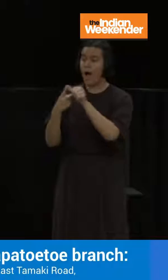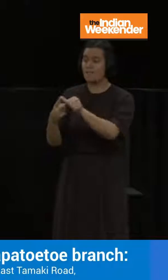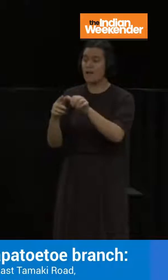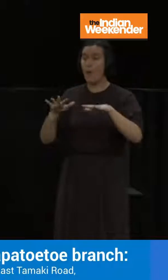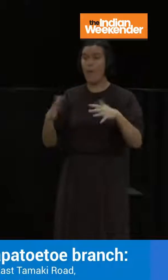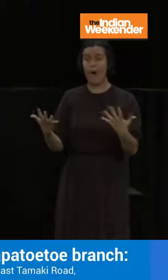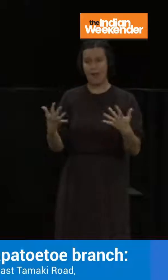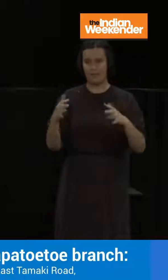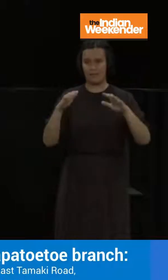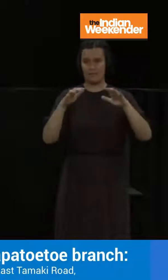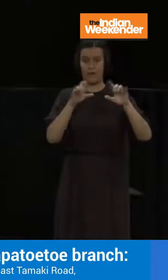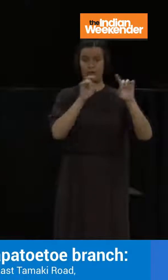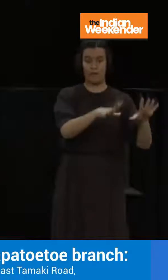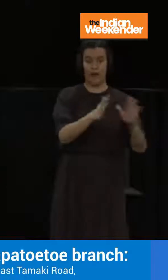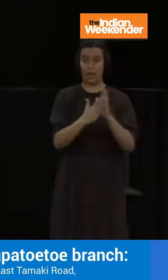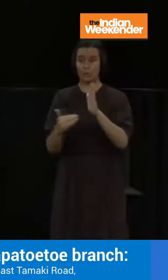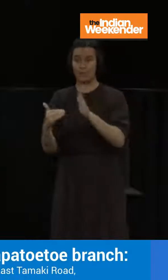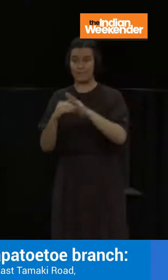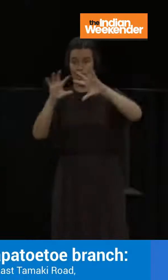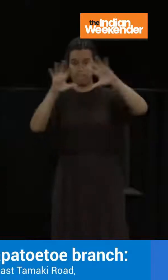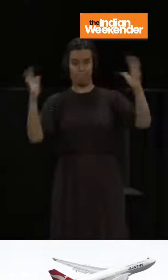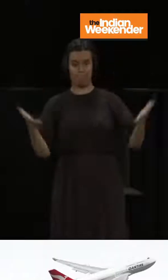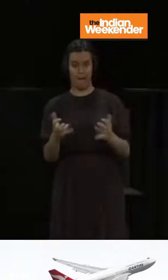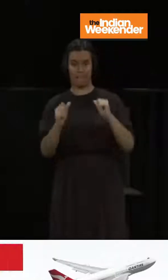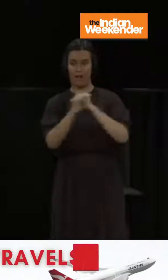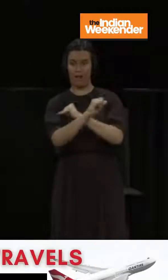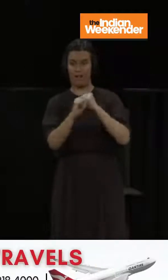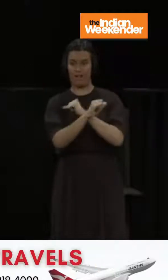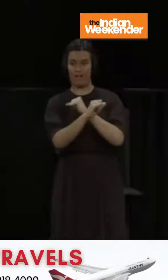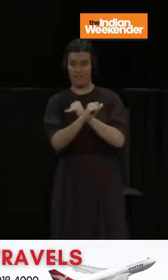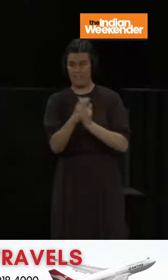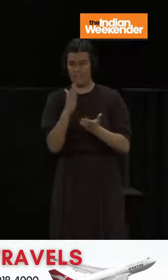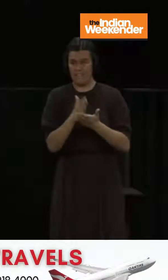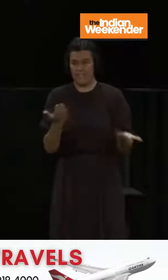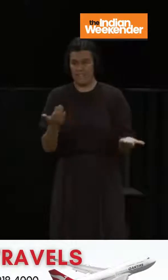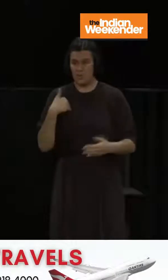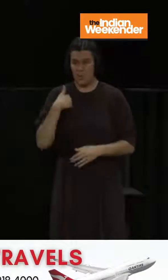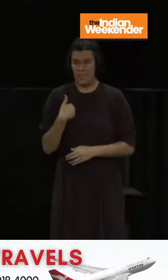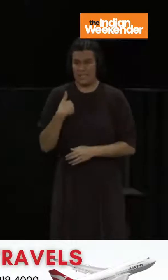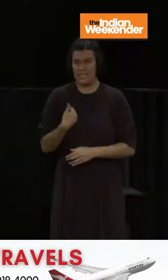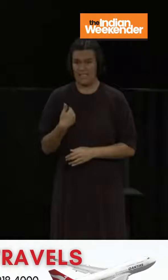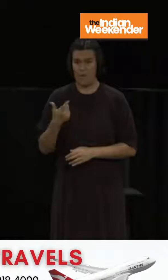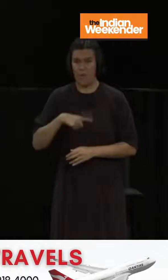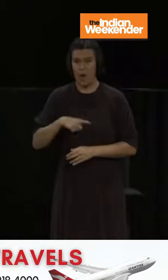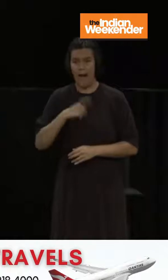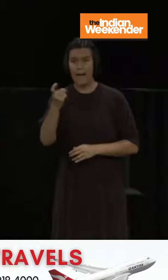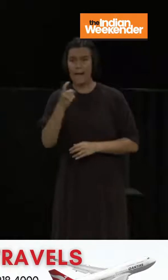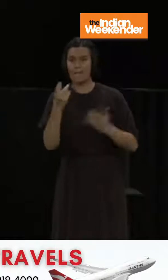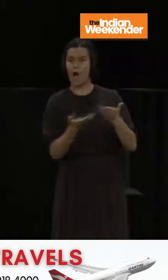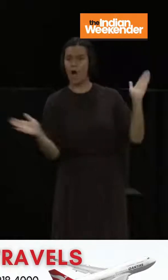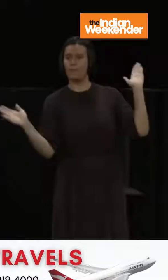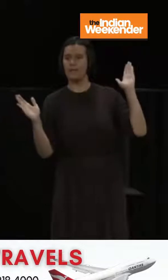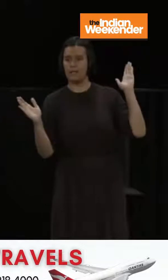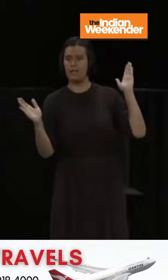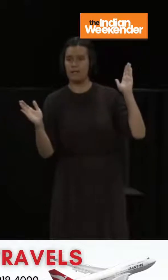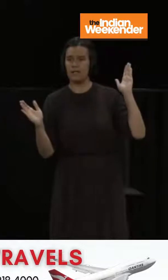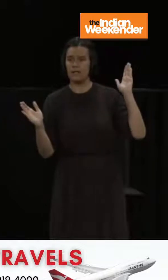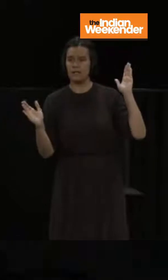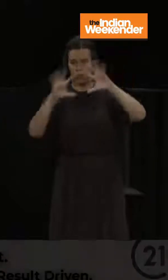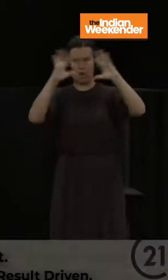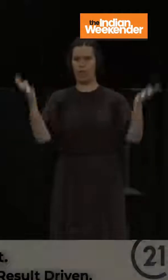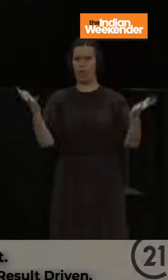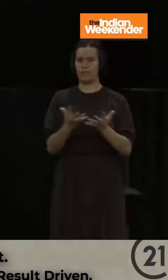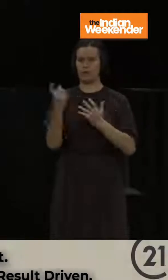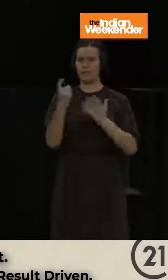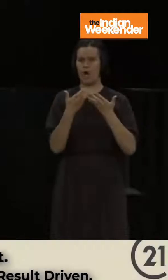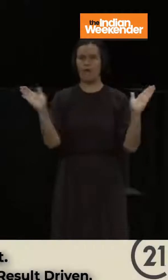so discussions of a trans-Tasman bubble. The bubble doesn't exist anymore in the sense that there's COVID-19. The bubble was a construct